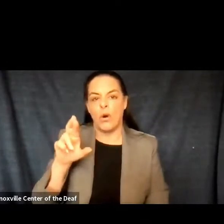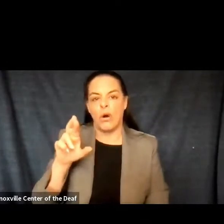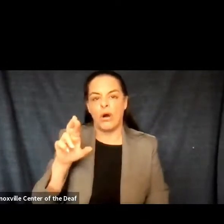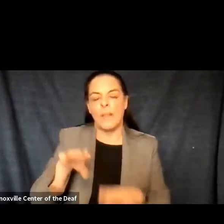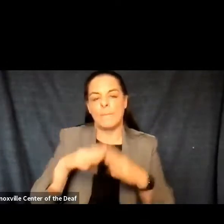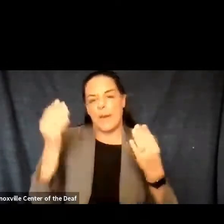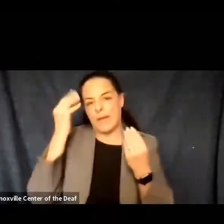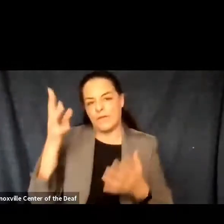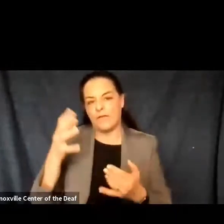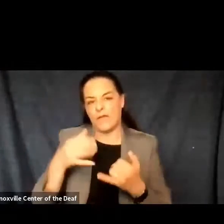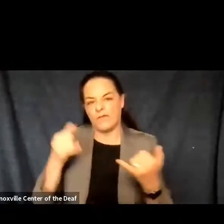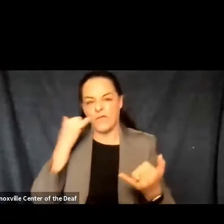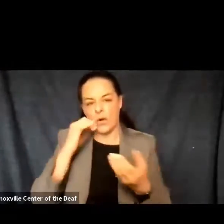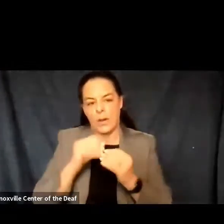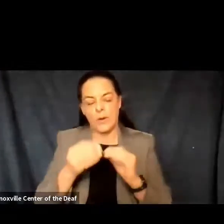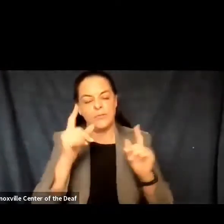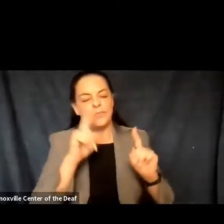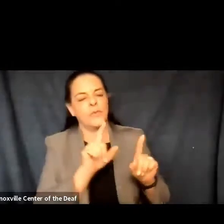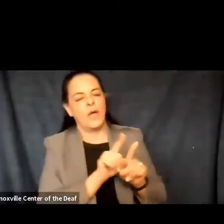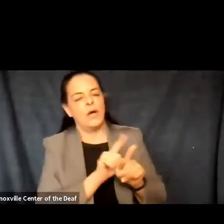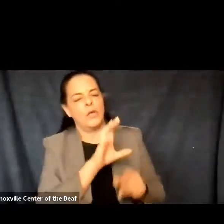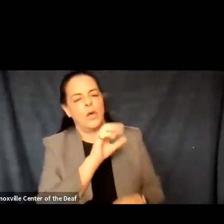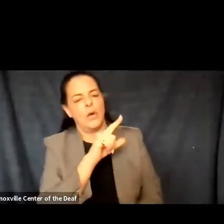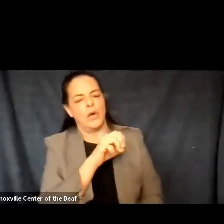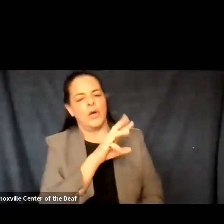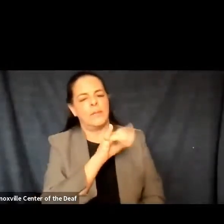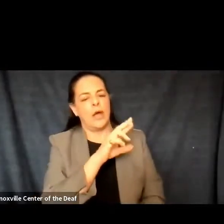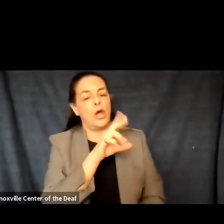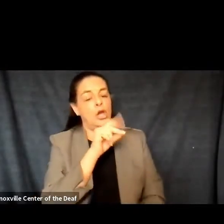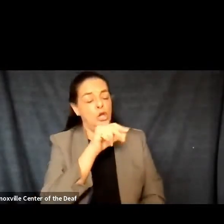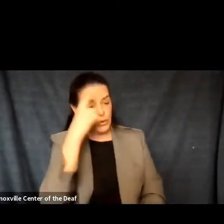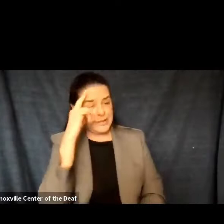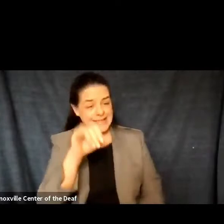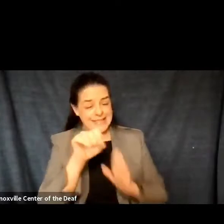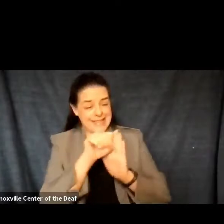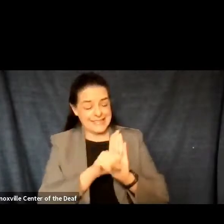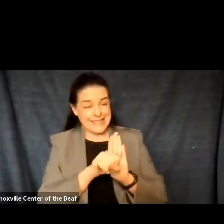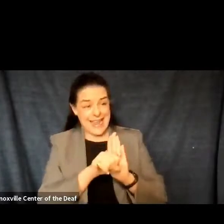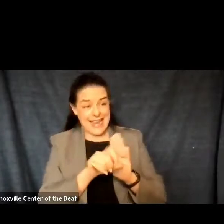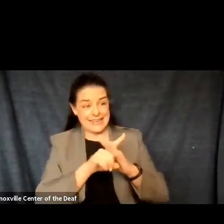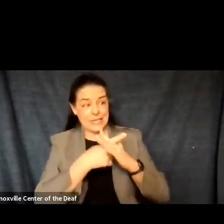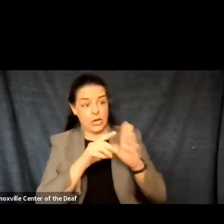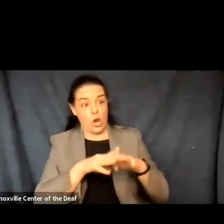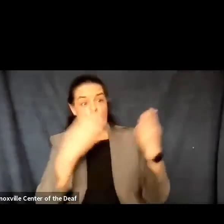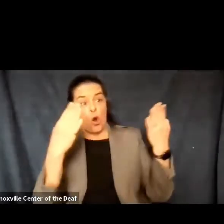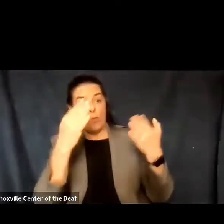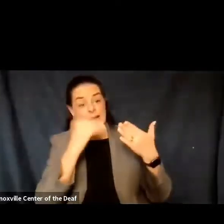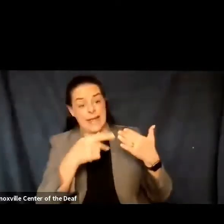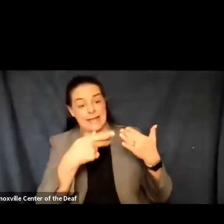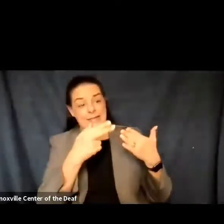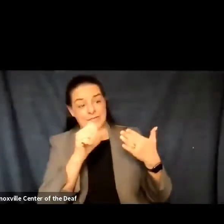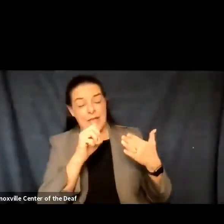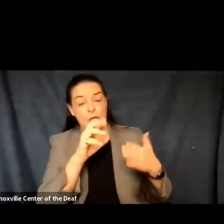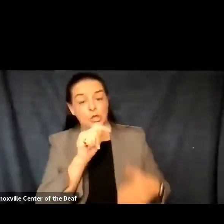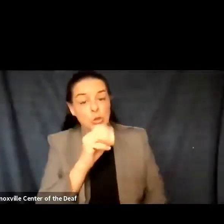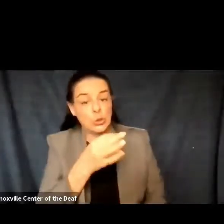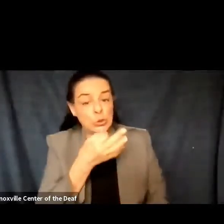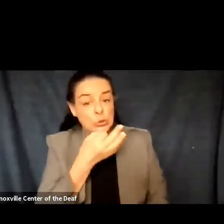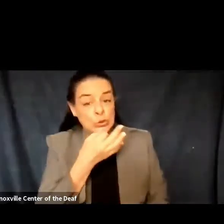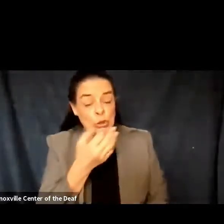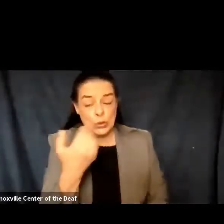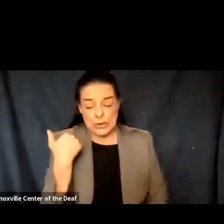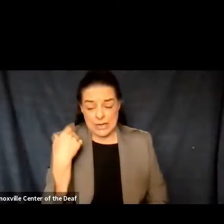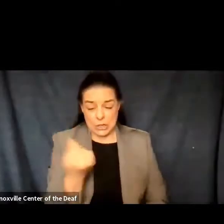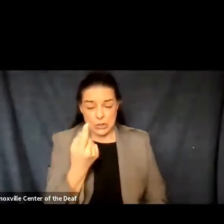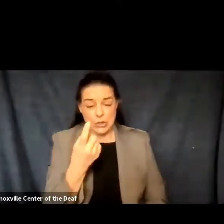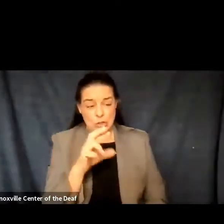Also from Cole with WBIR, do you think the state moved to open the next phase too soon? In the Tuesday briefing, Dr. B said Knox